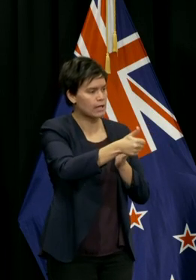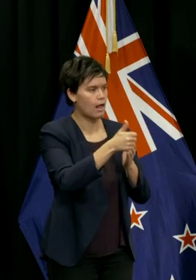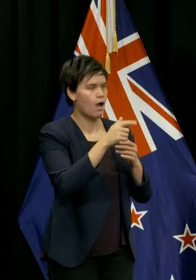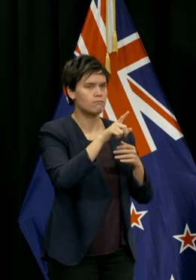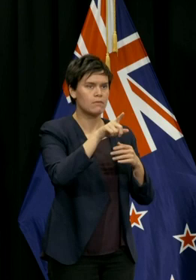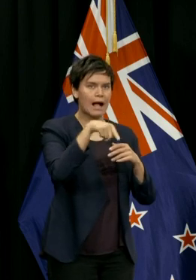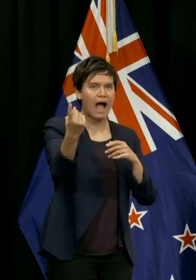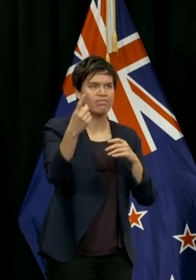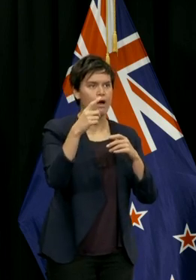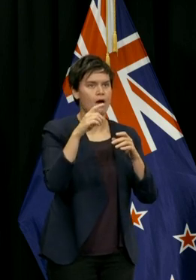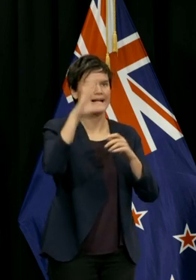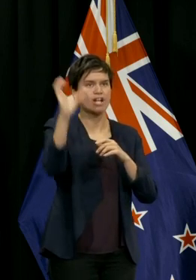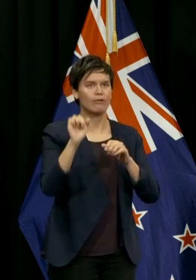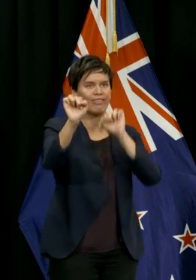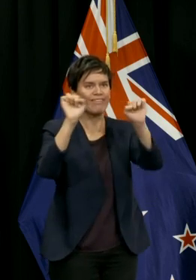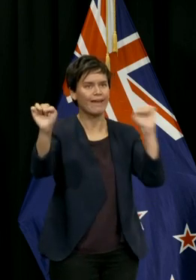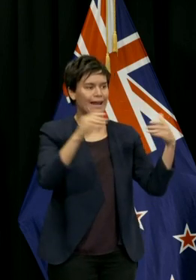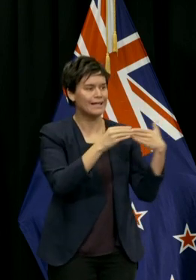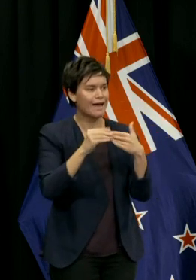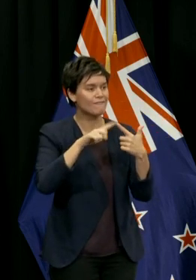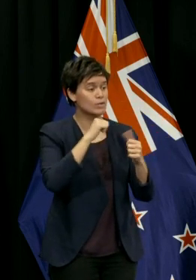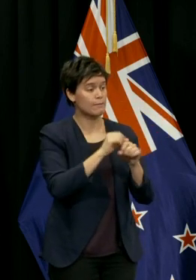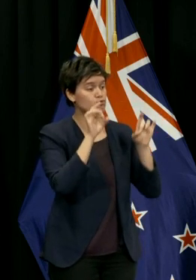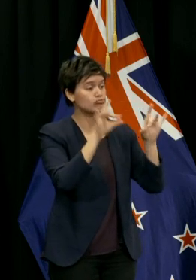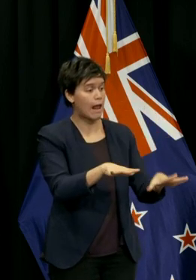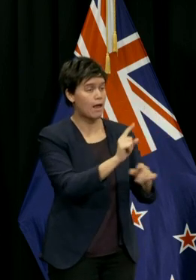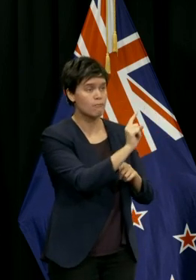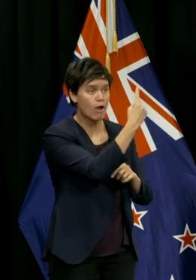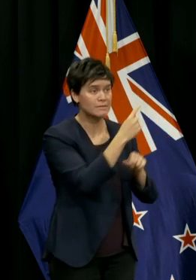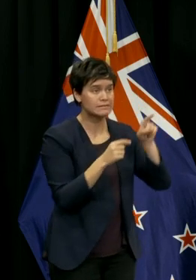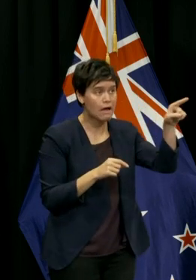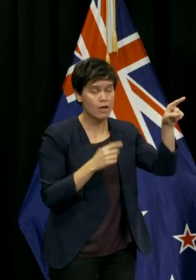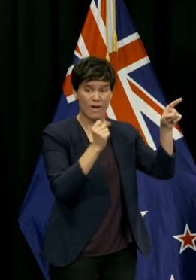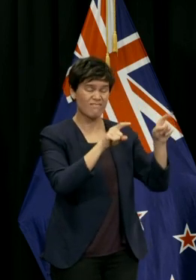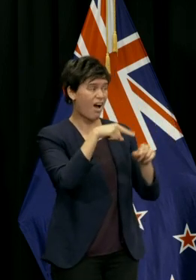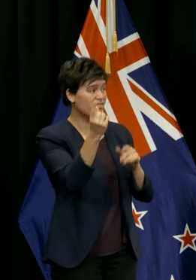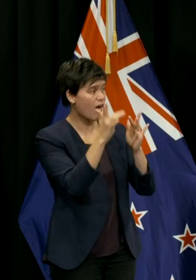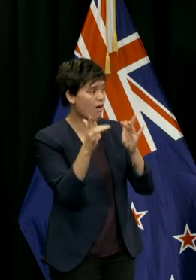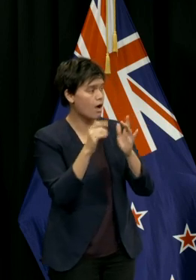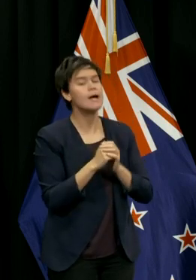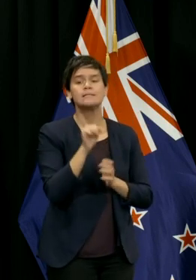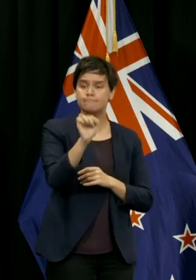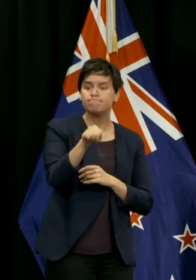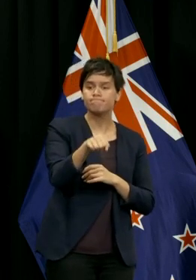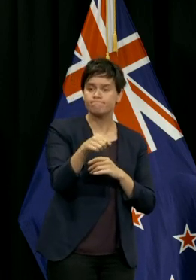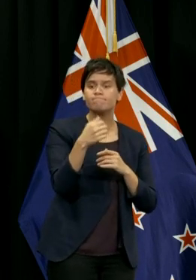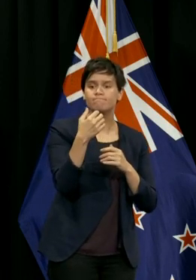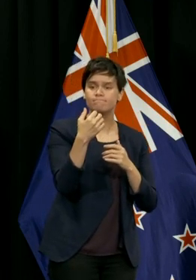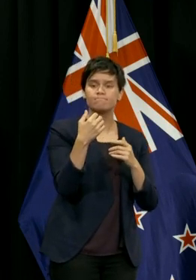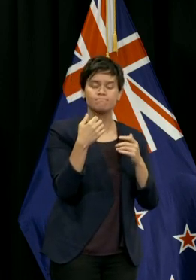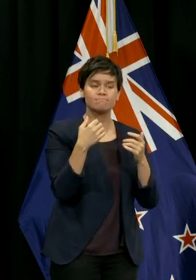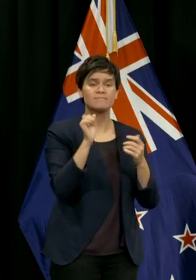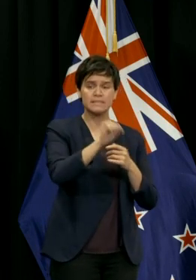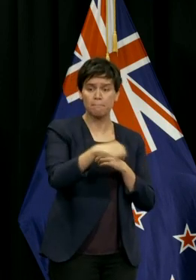from Scott Morrison? From time to time with some. It's been a little while, but I have had contact with Prime